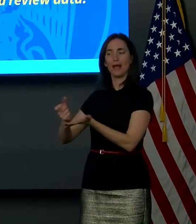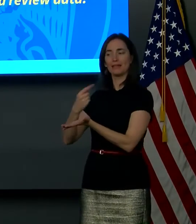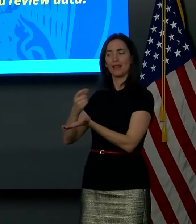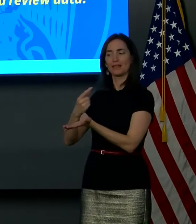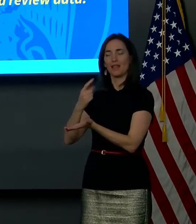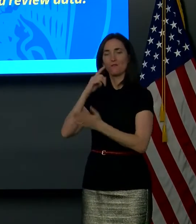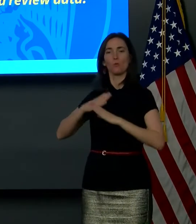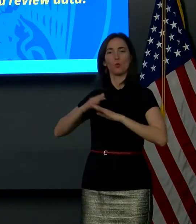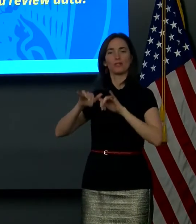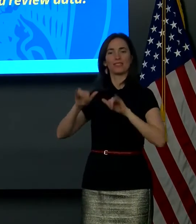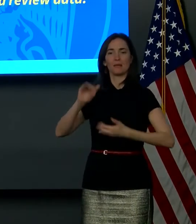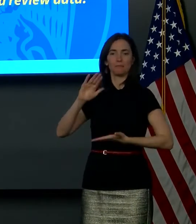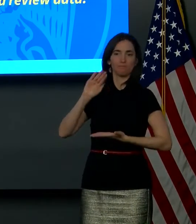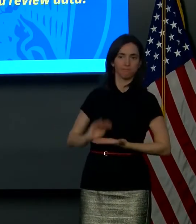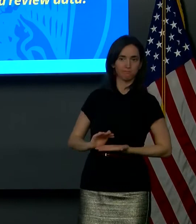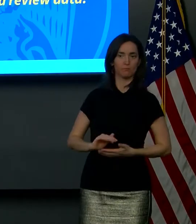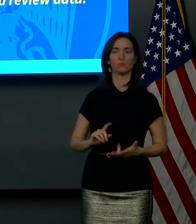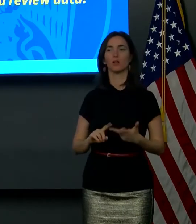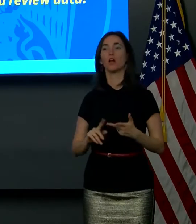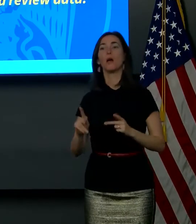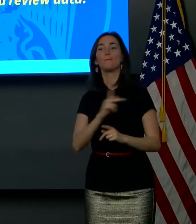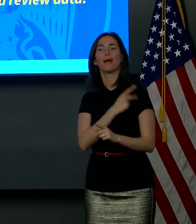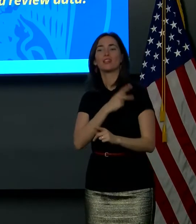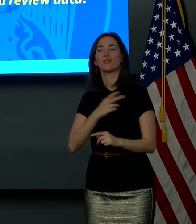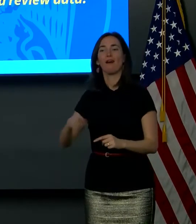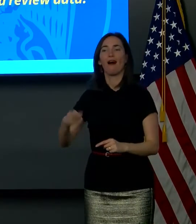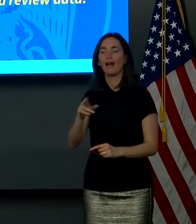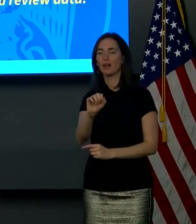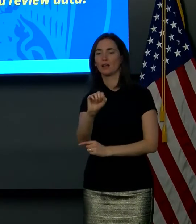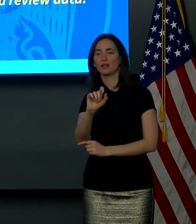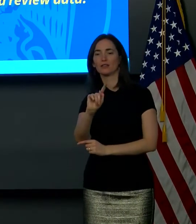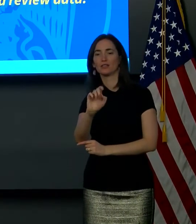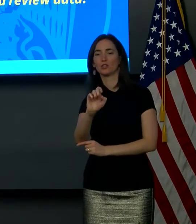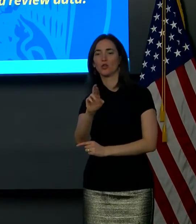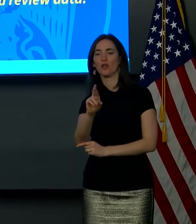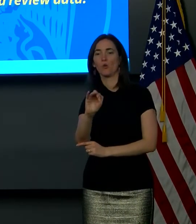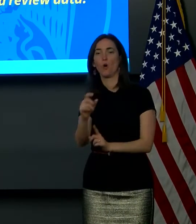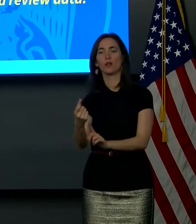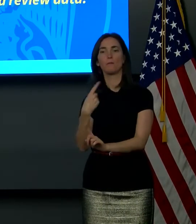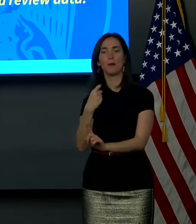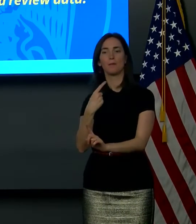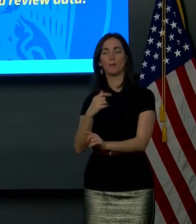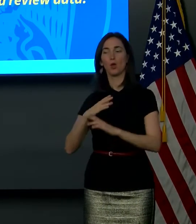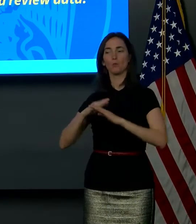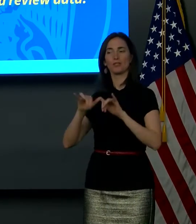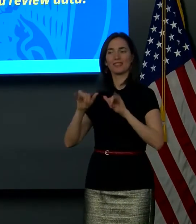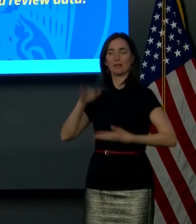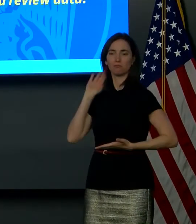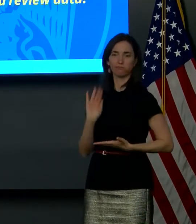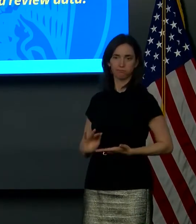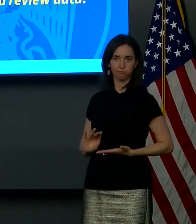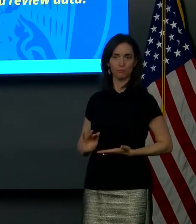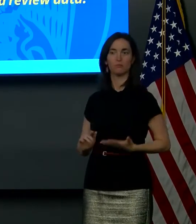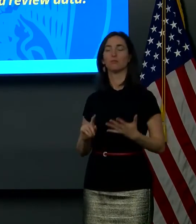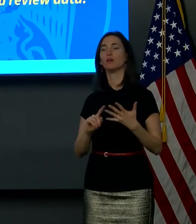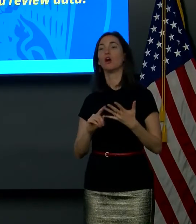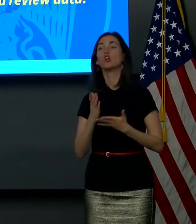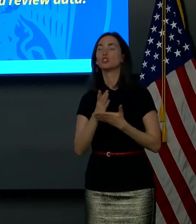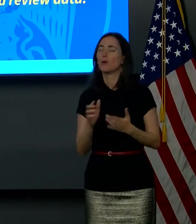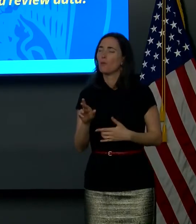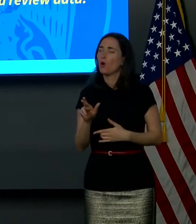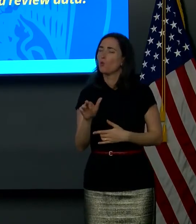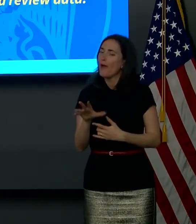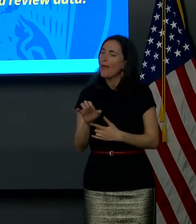system, patients who are on high-dose steroids or other drugs that suppress their immune system, or some very rare